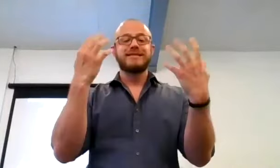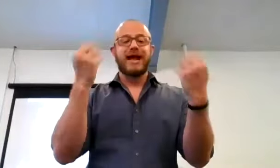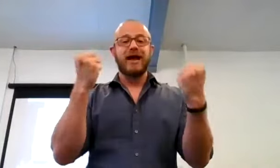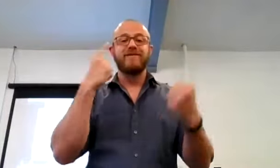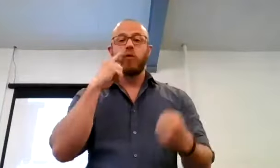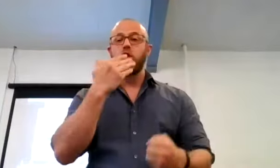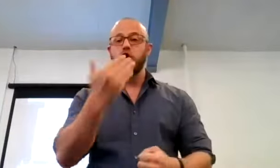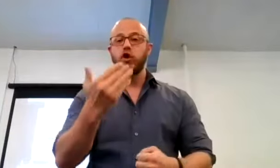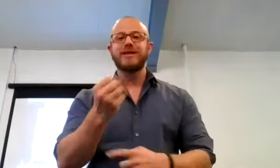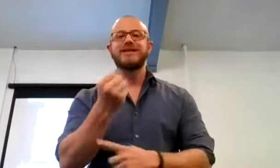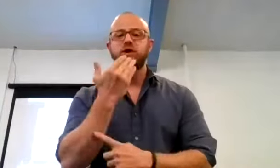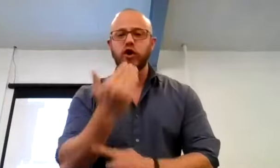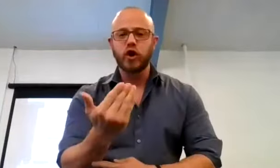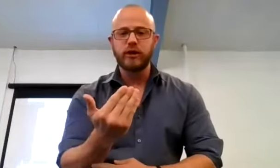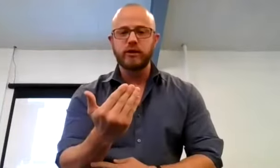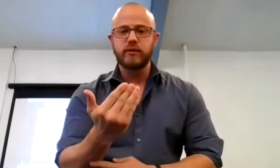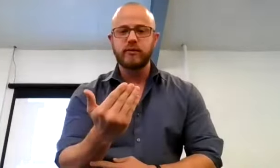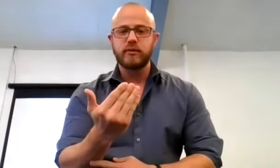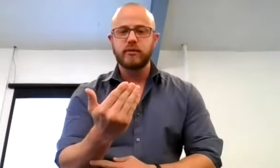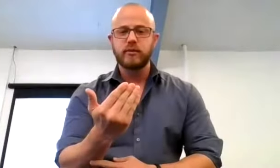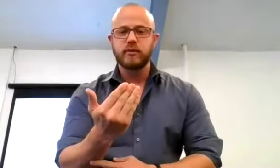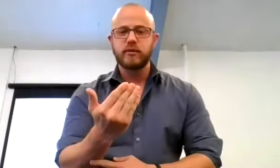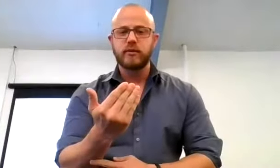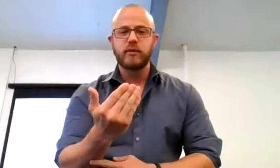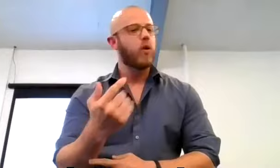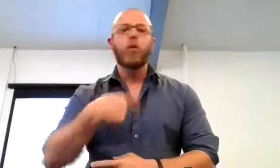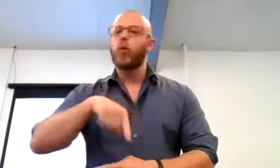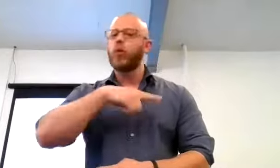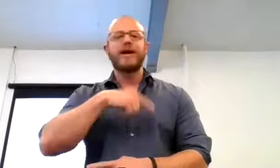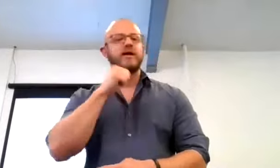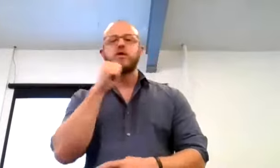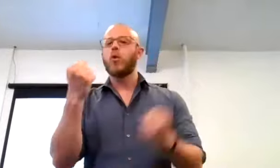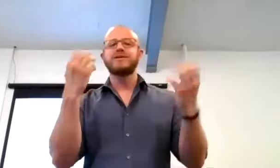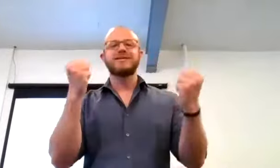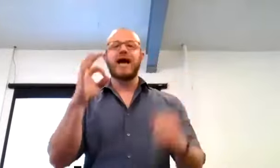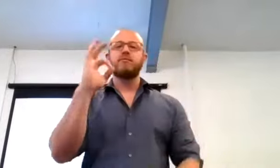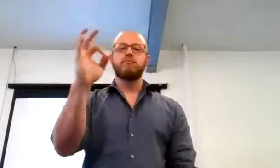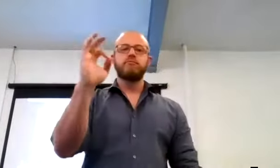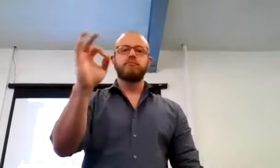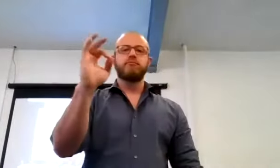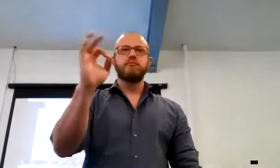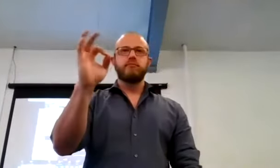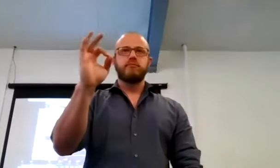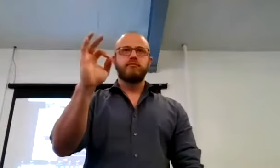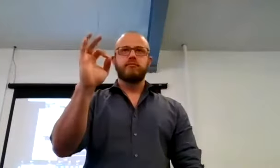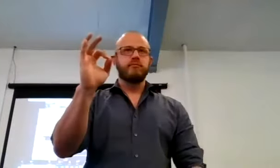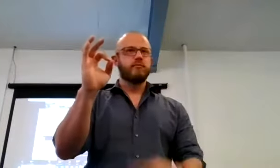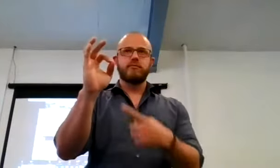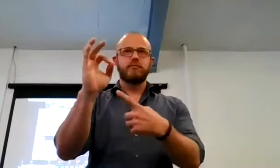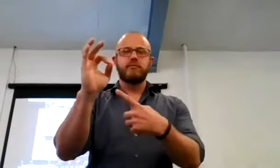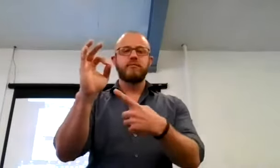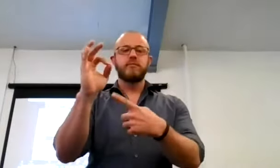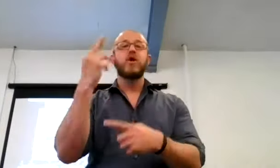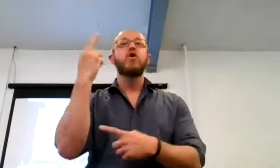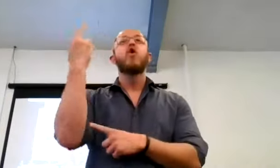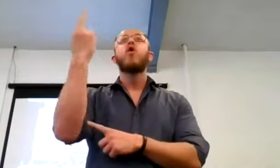okay. But some people, the sign, I'm sorry, the sign for good is good, I just did that. But if it's like you're doing good or like you're